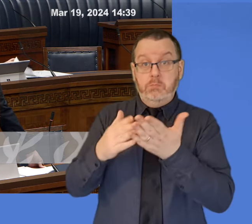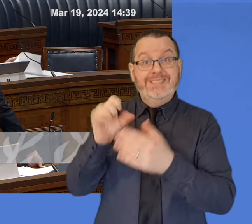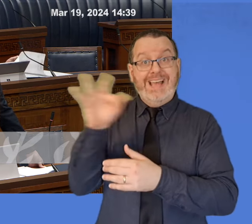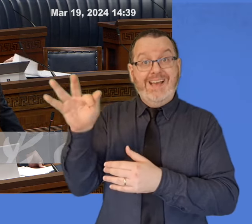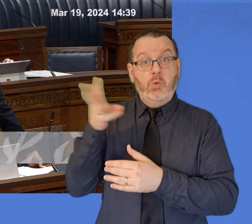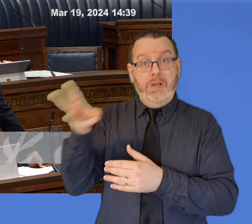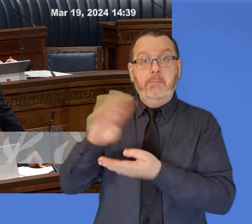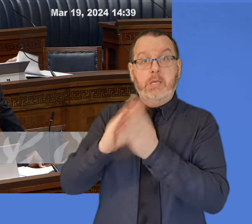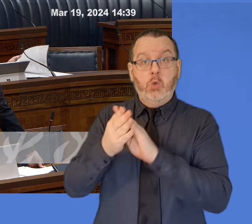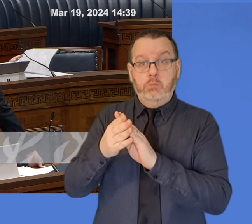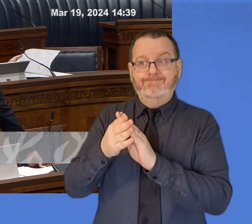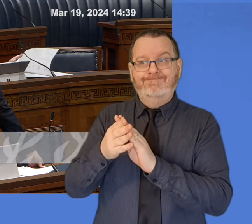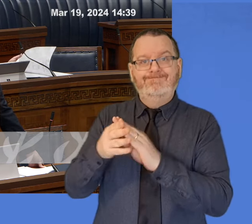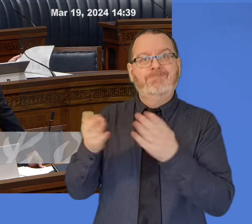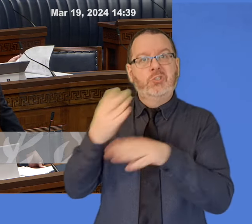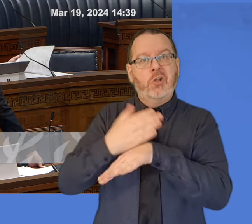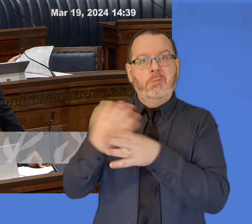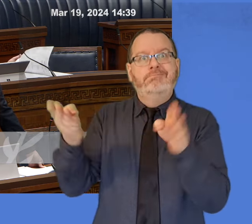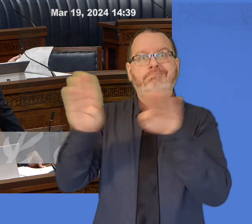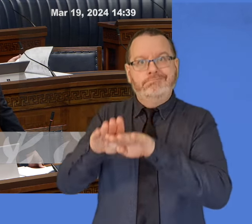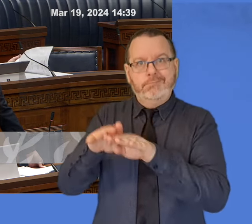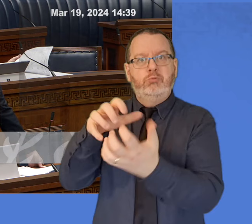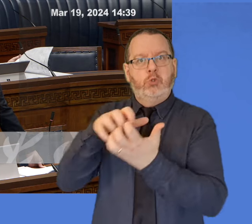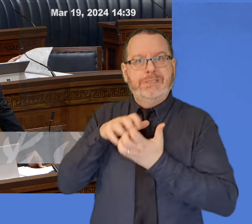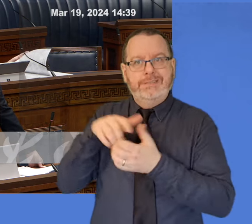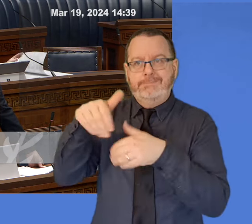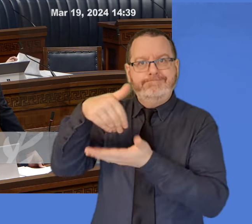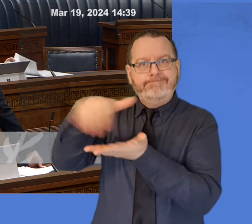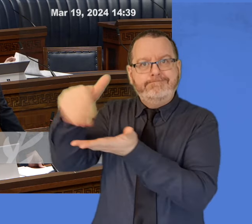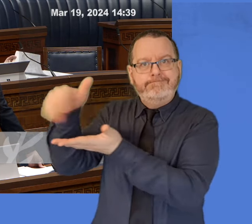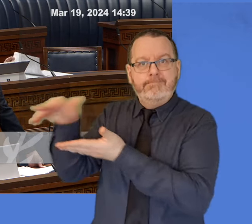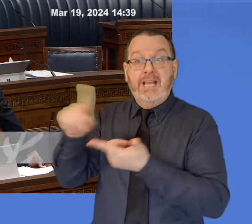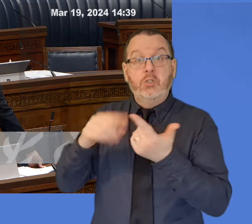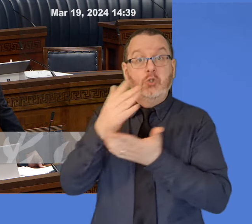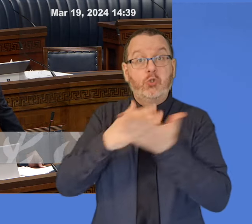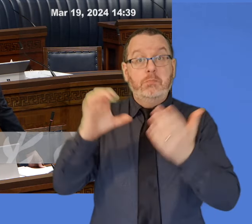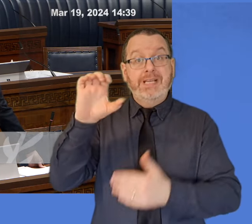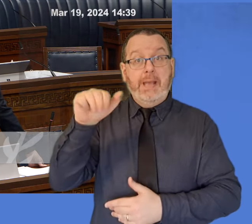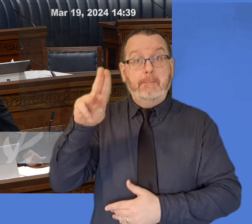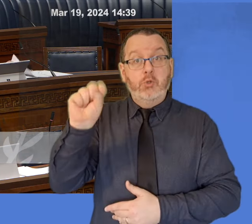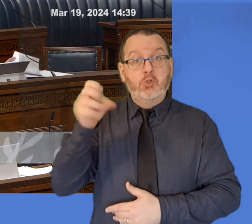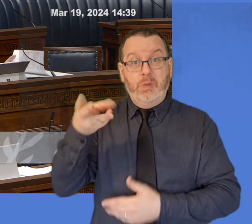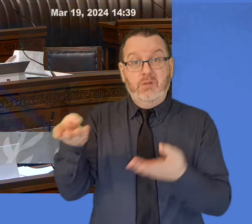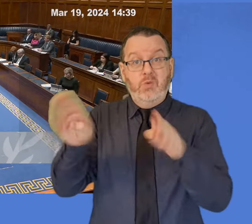campus closures in review of the FE delivery model not being fully completed yet.